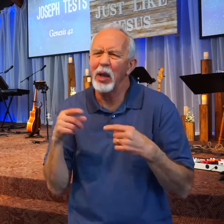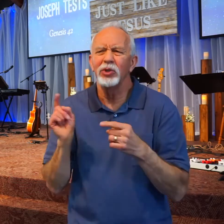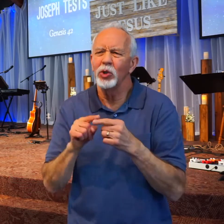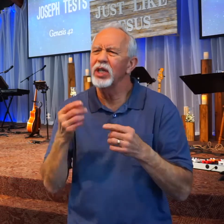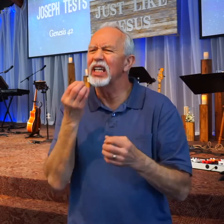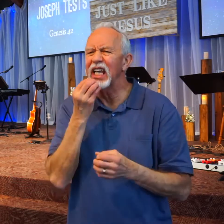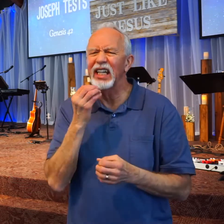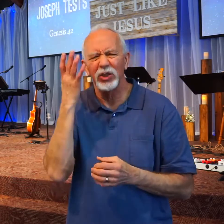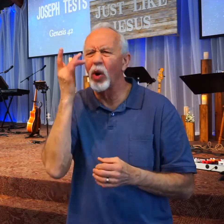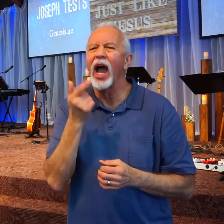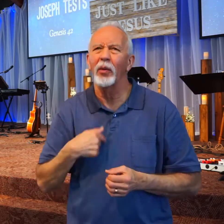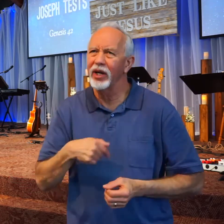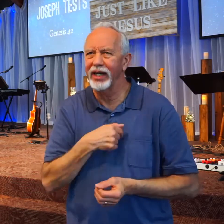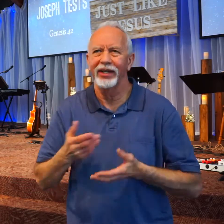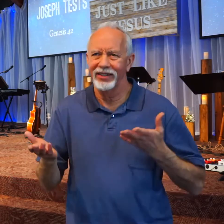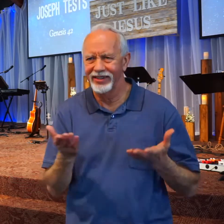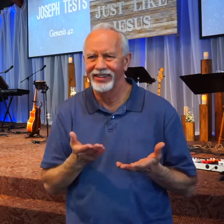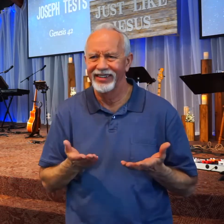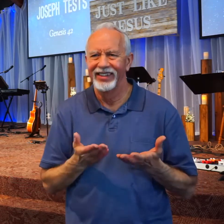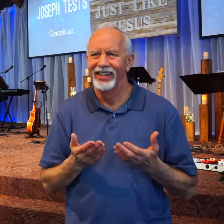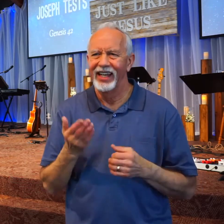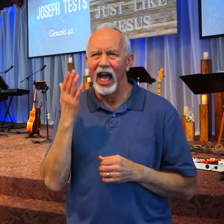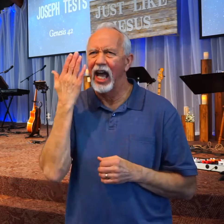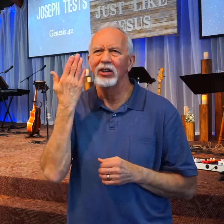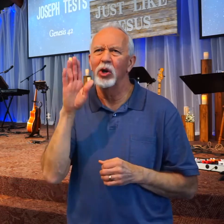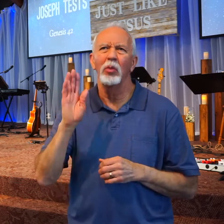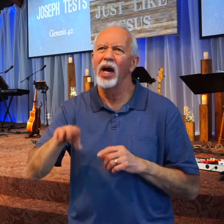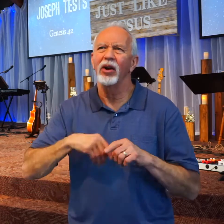why we're here. I don't know about all that other stuff."